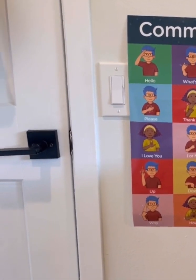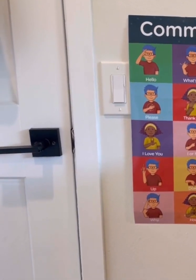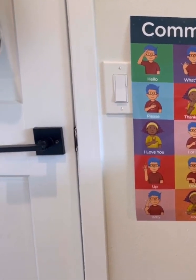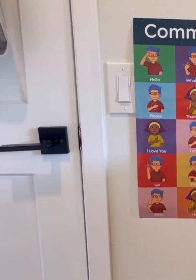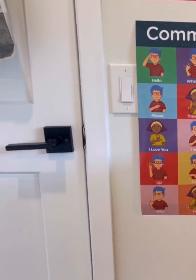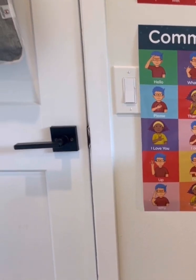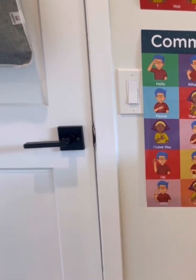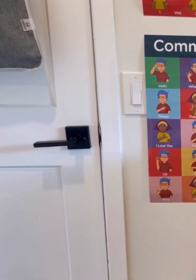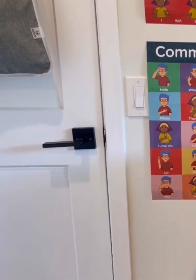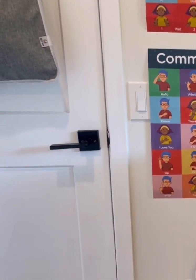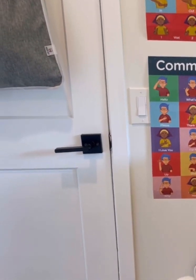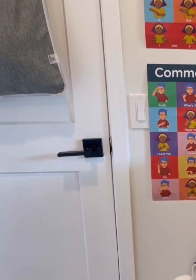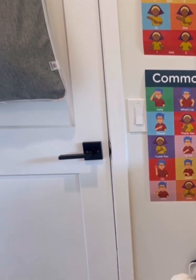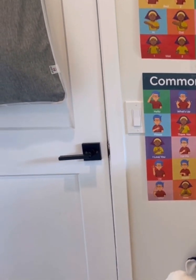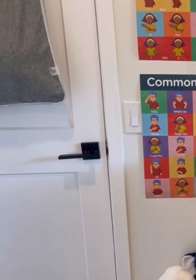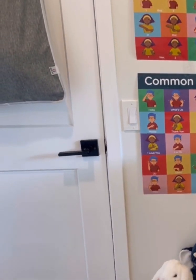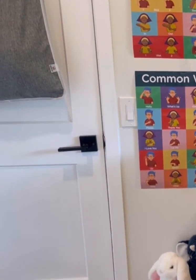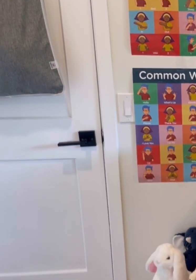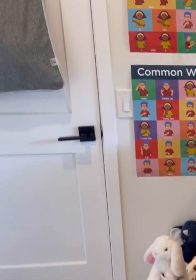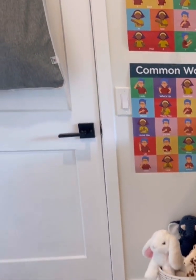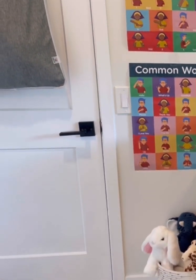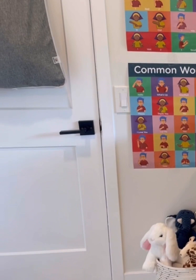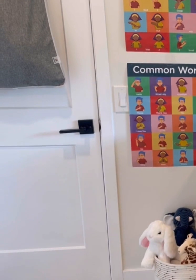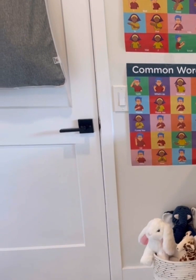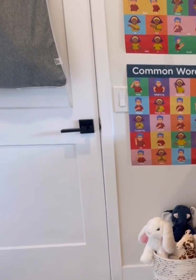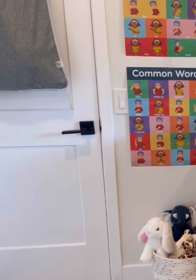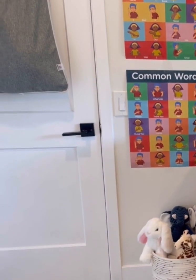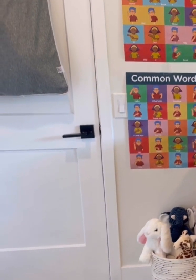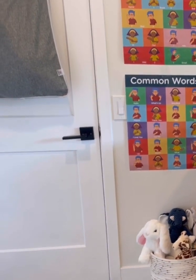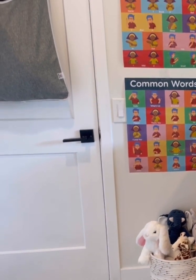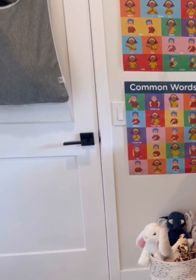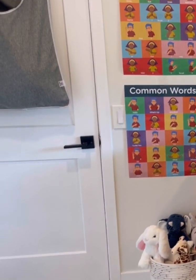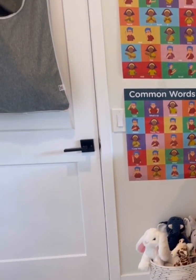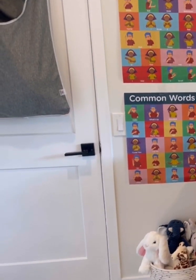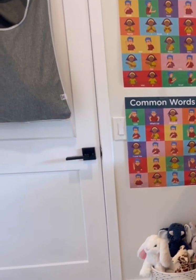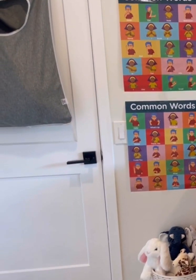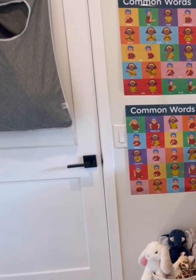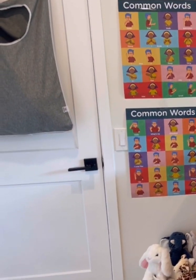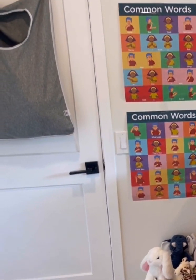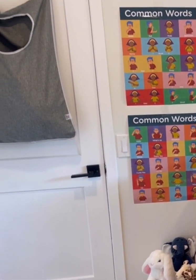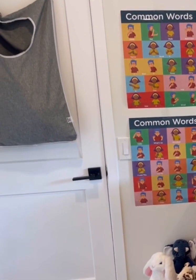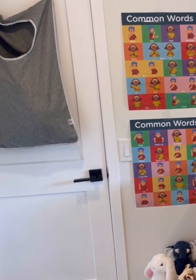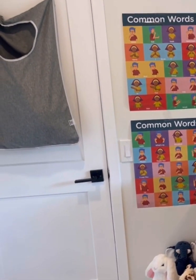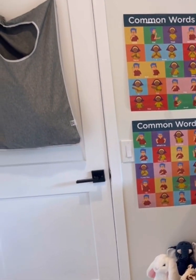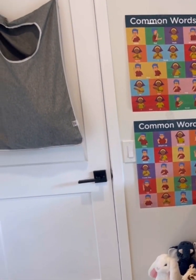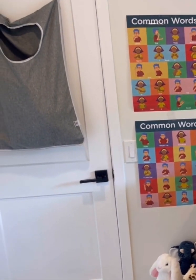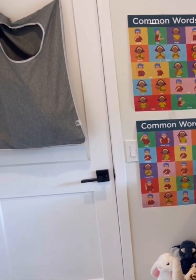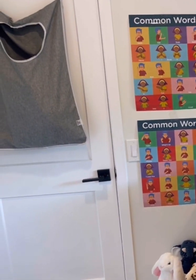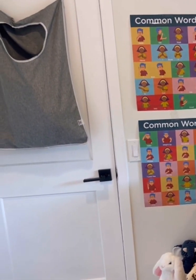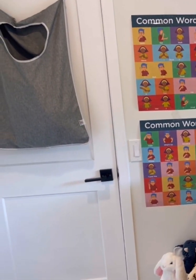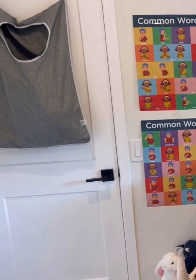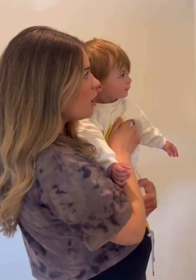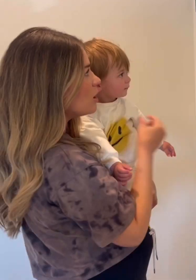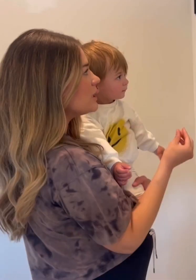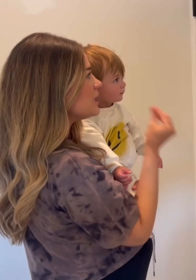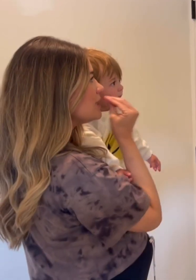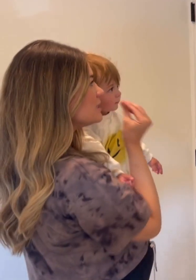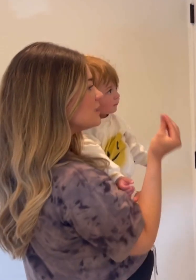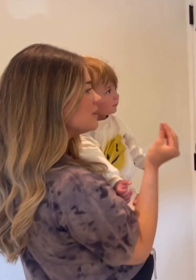for common words such as hello, yes, no, please, and thank you. They are laminated so dirty toddler fingers won't